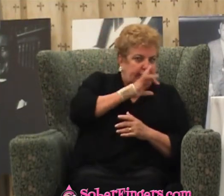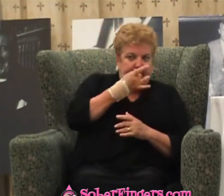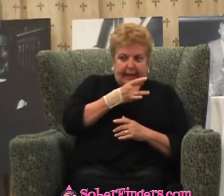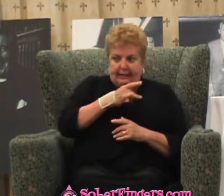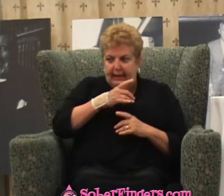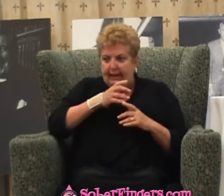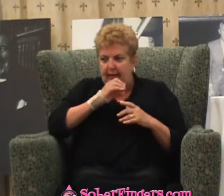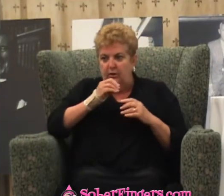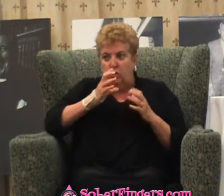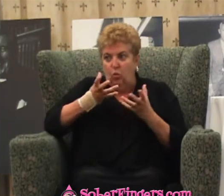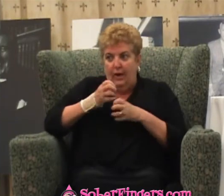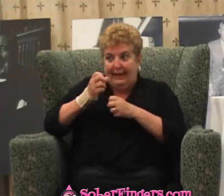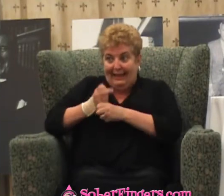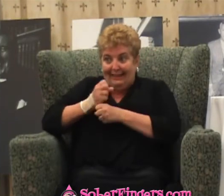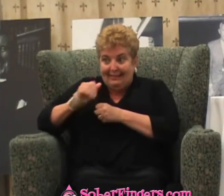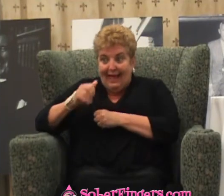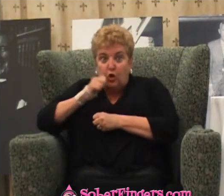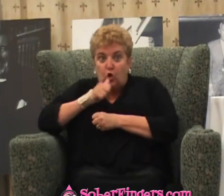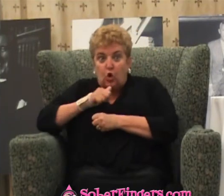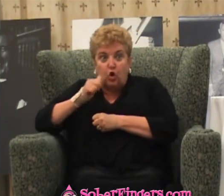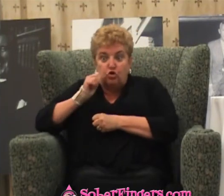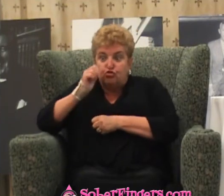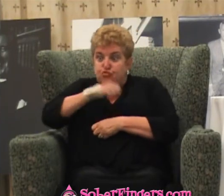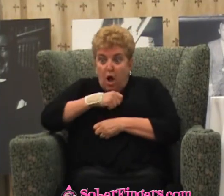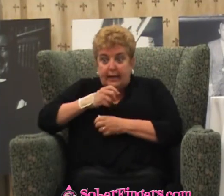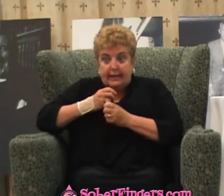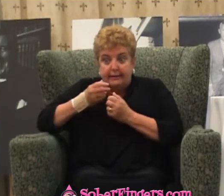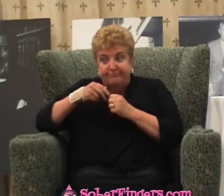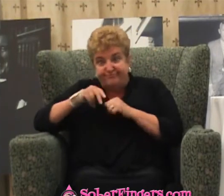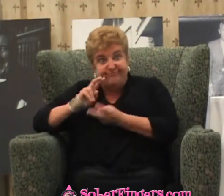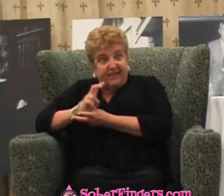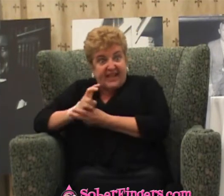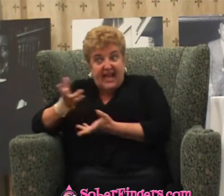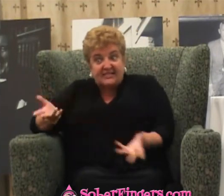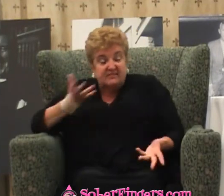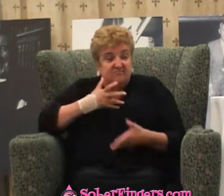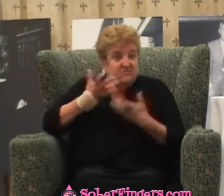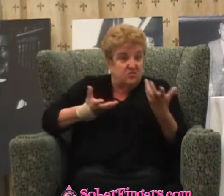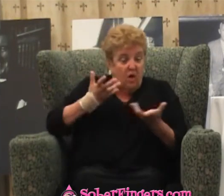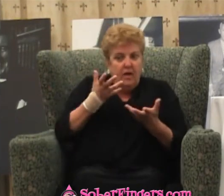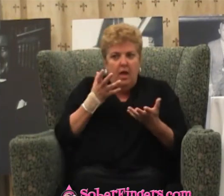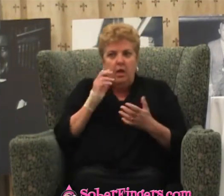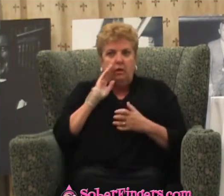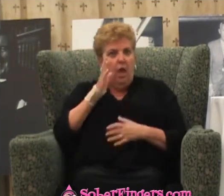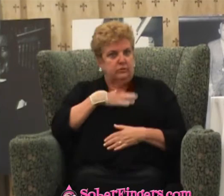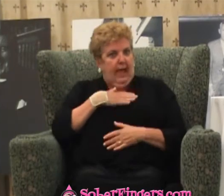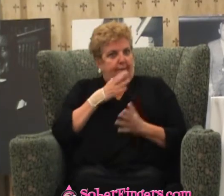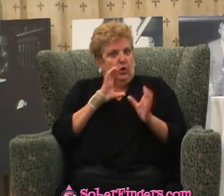pants, get her drunk. I bought a bottle of booze. I would have been happy to have her drink it. Said, let me know when you're ready.